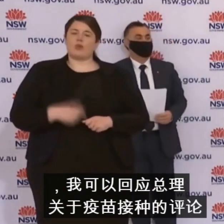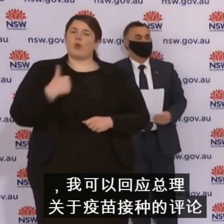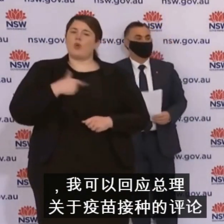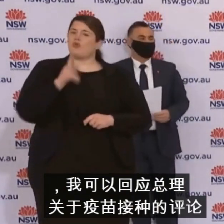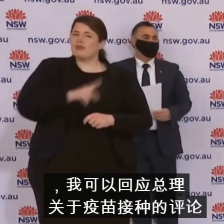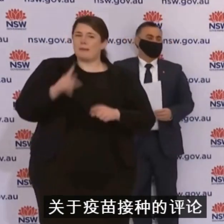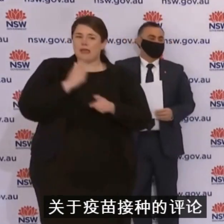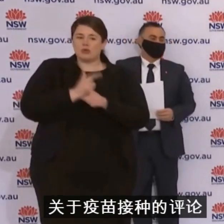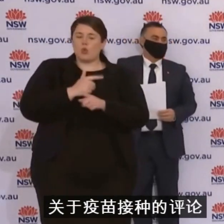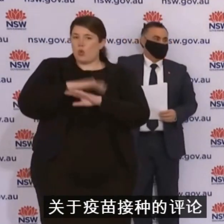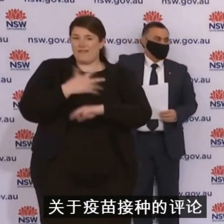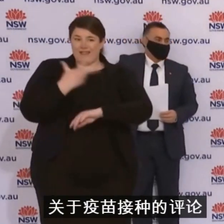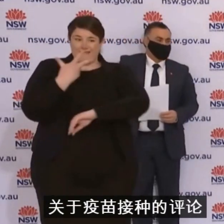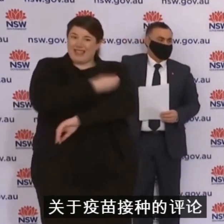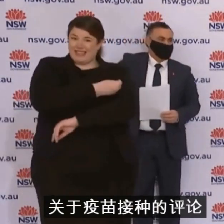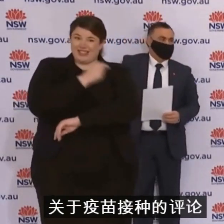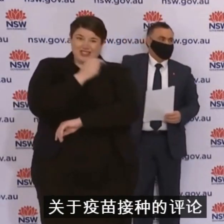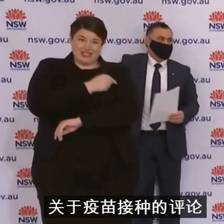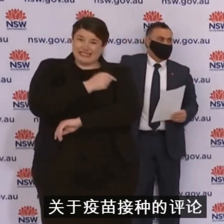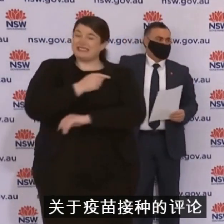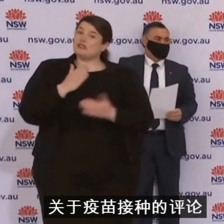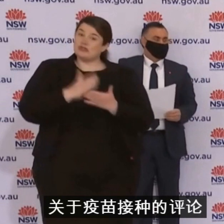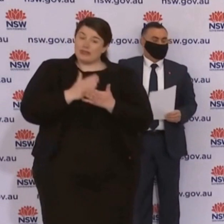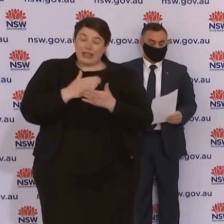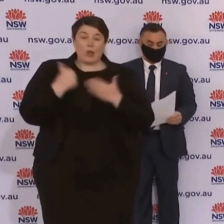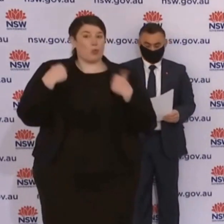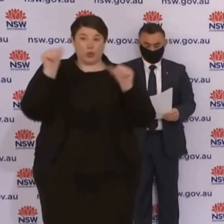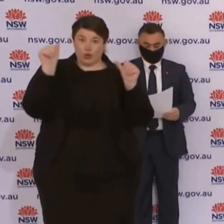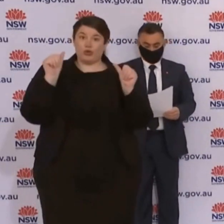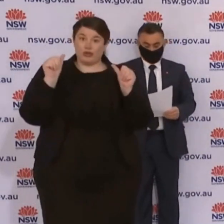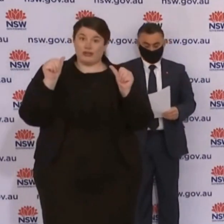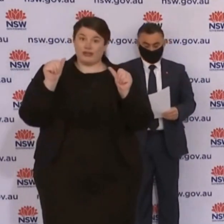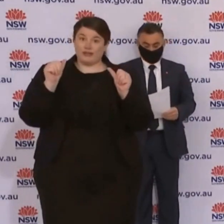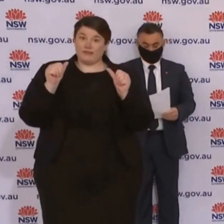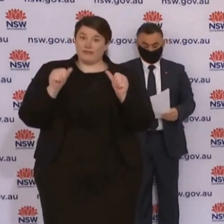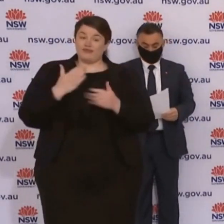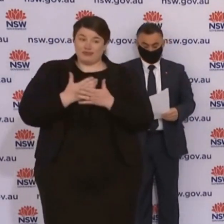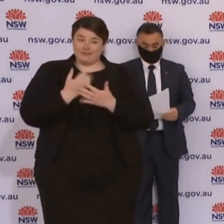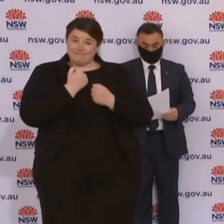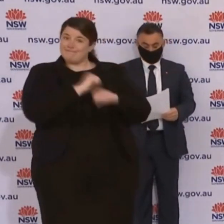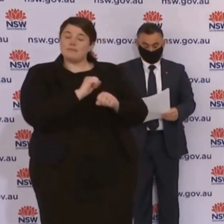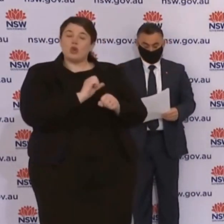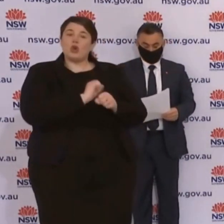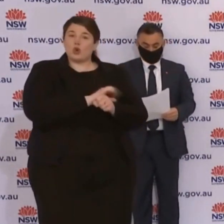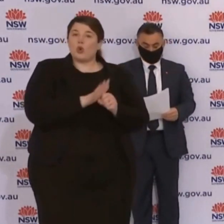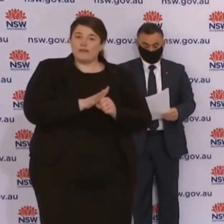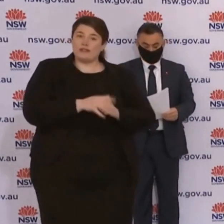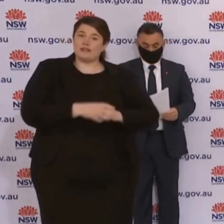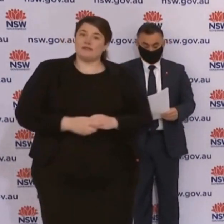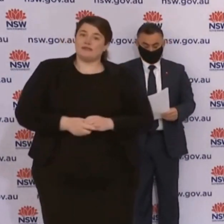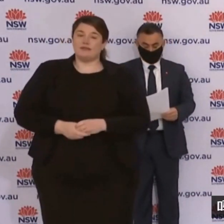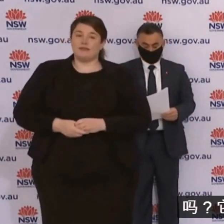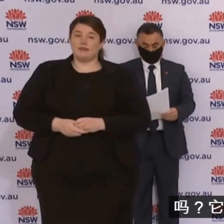vaccination? The vaccines work. They are highly effective. They help